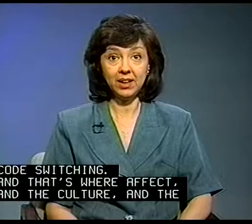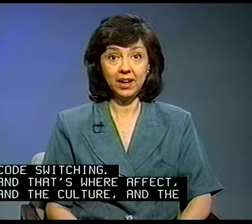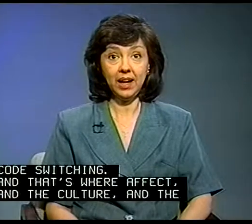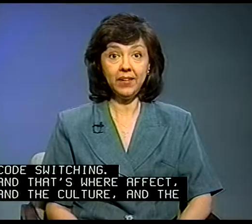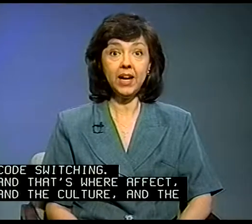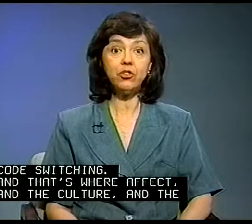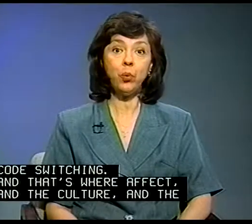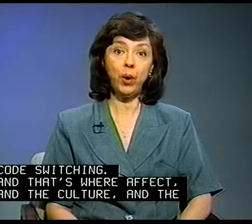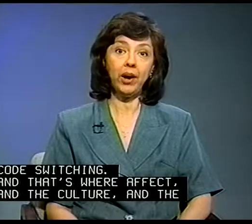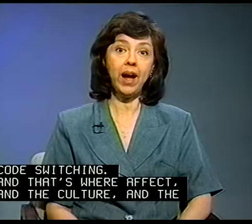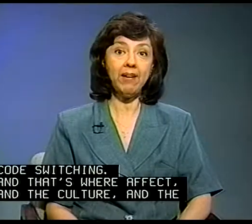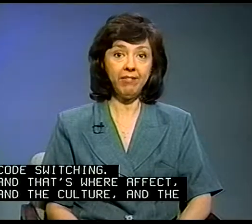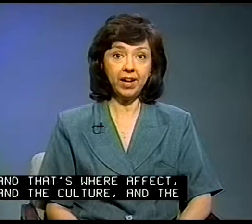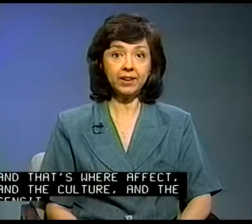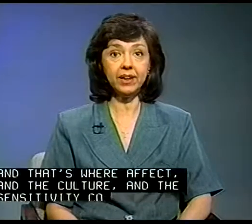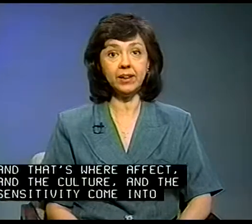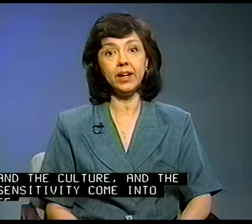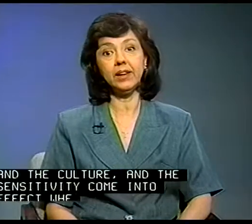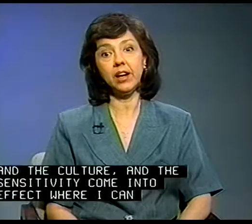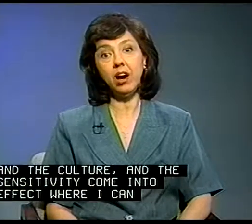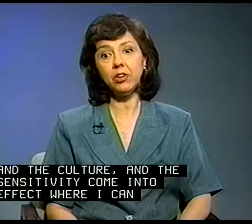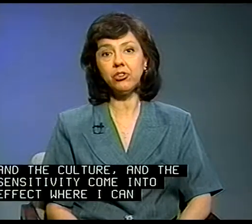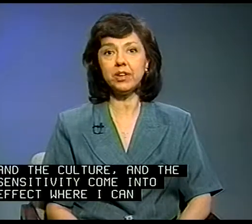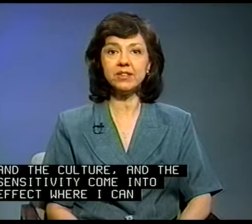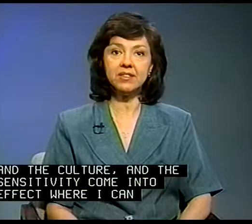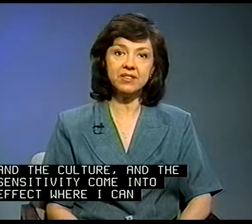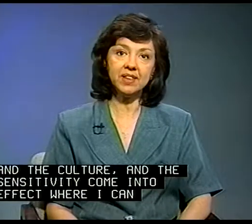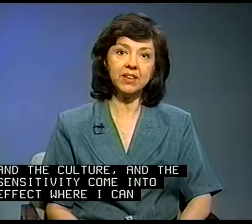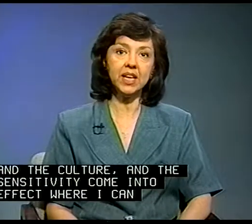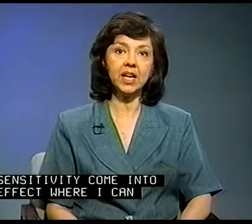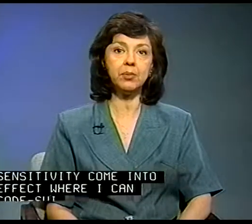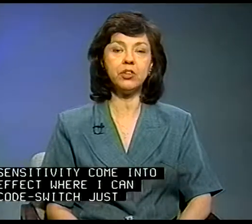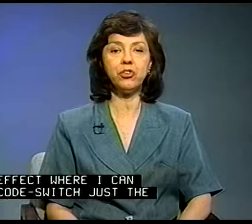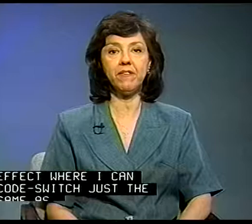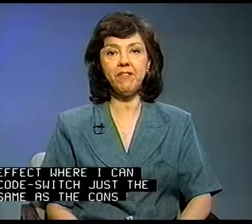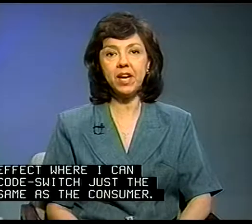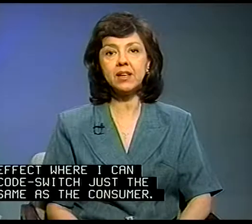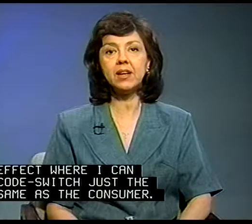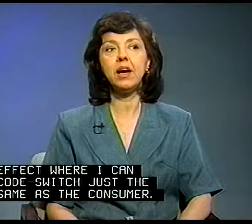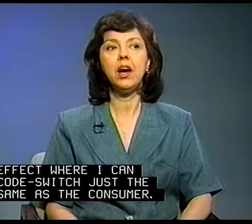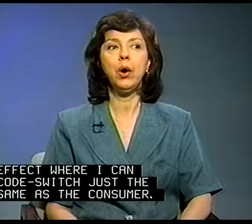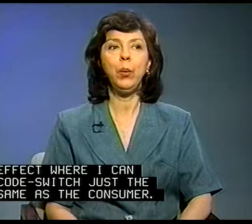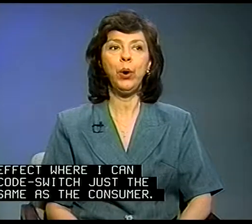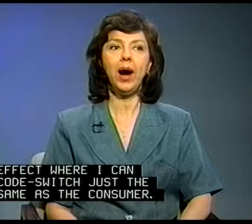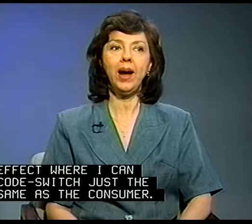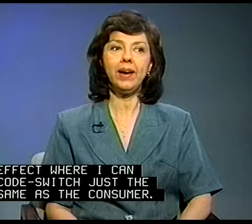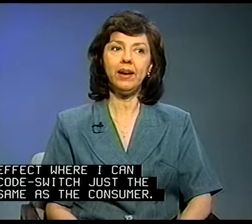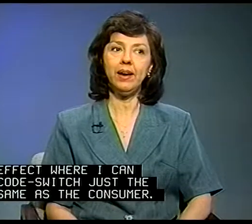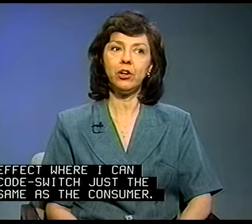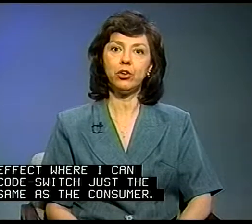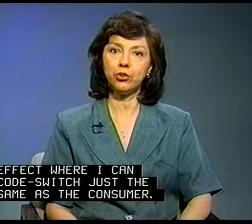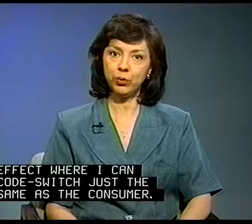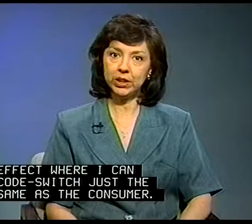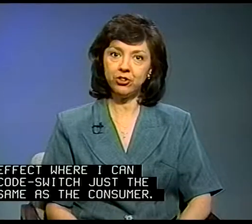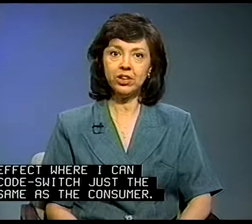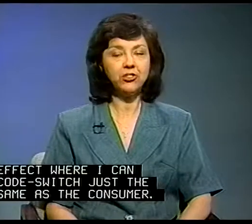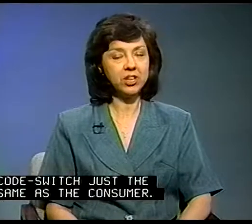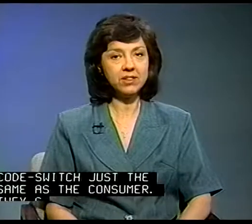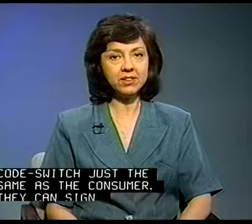And that's where affect and the culture and the sensitivity comes into effect, where I can code switch just the